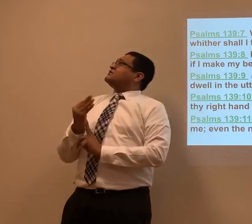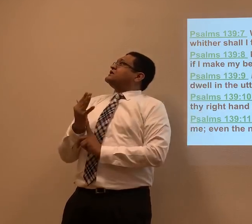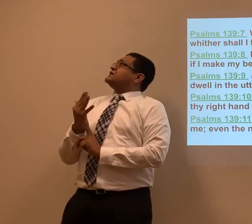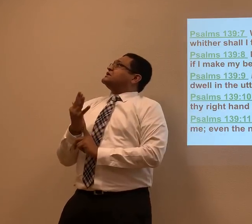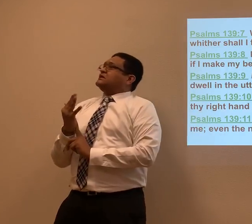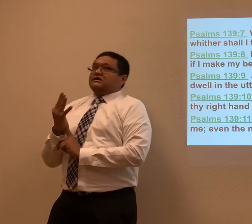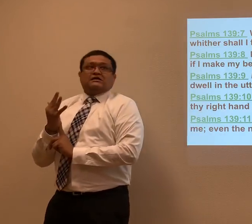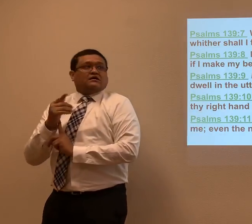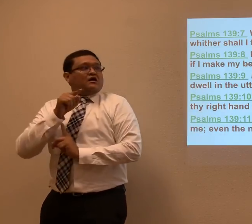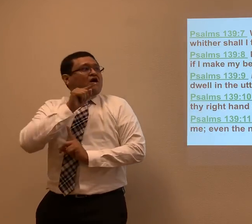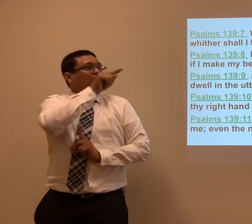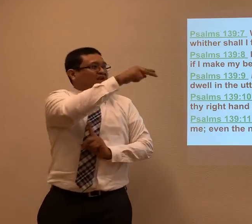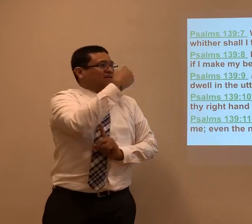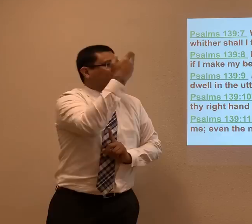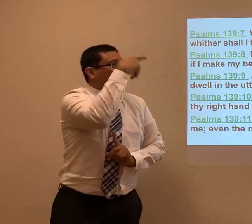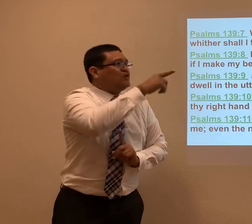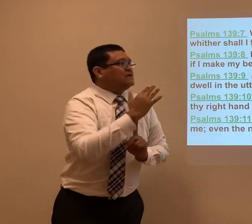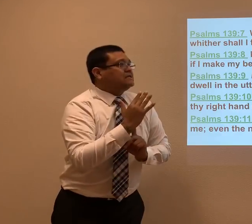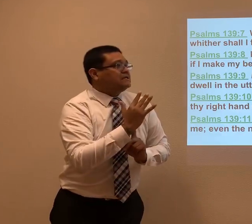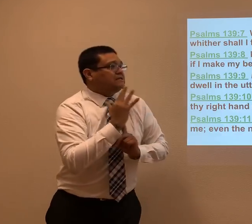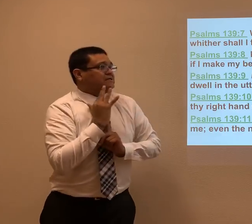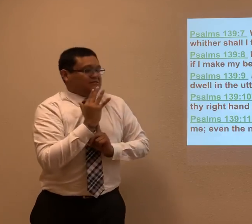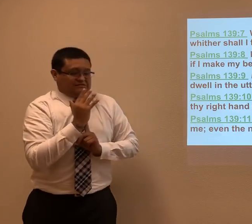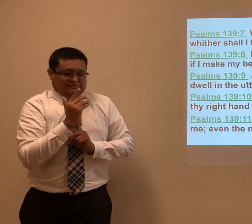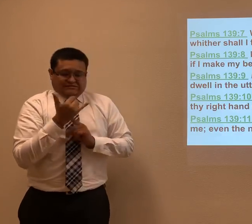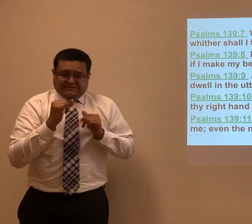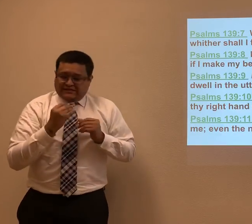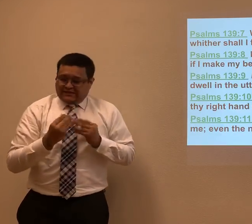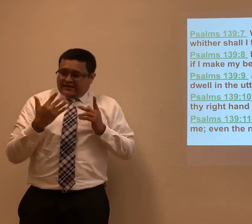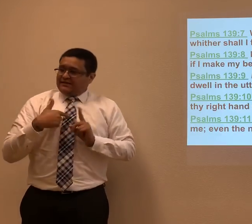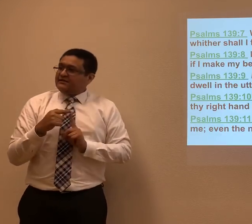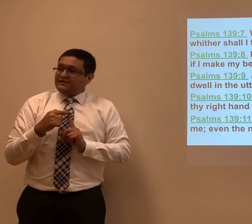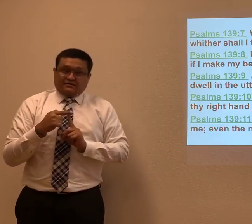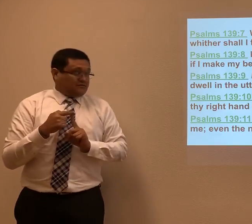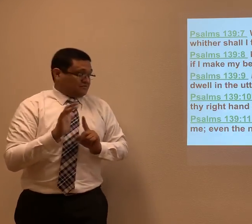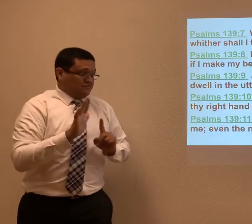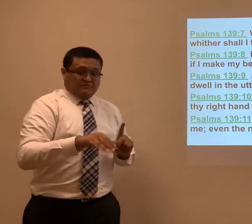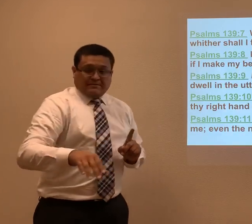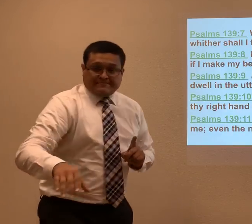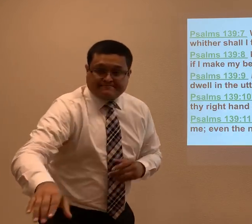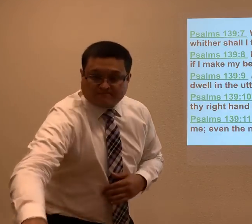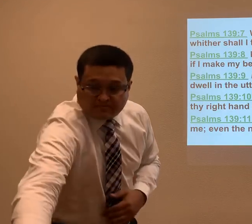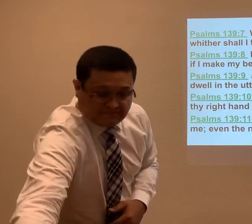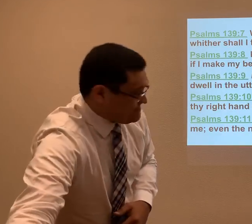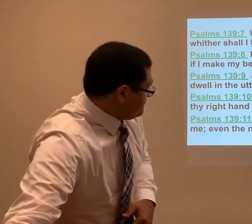is dark, even though you're in the darkness all around you, there's still that light.